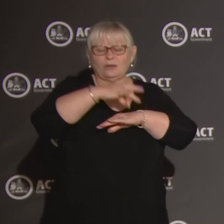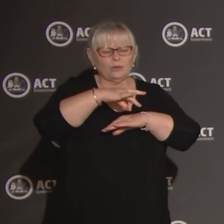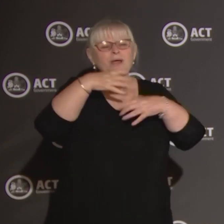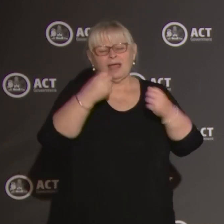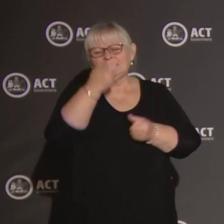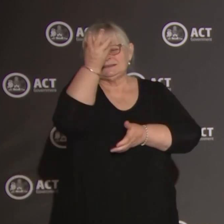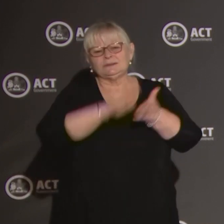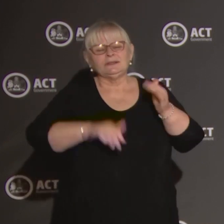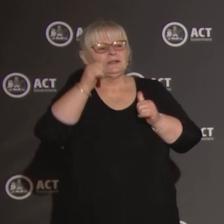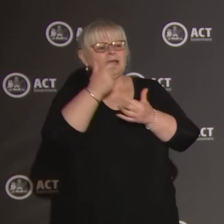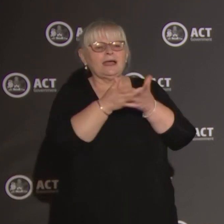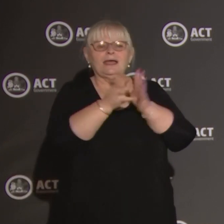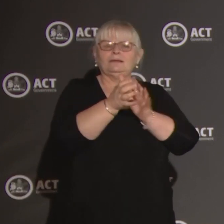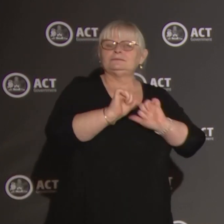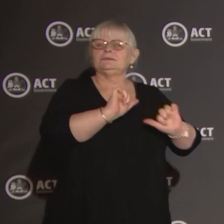setting.